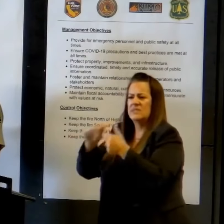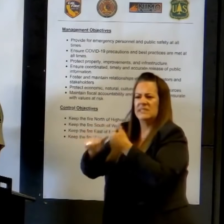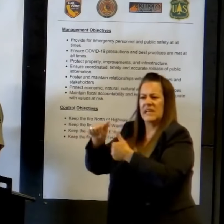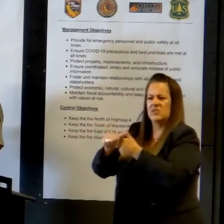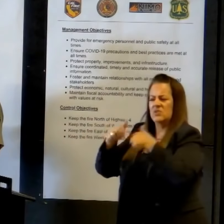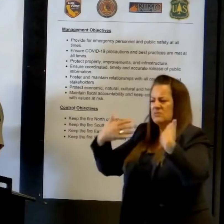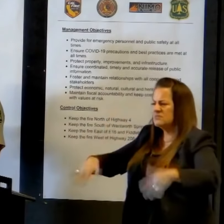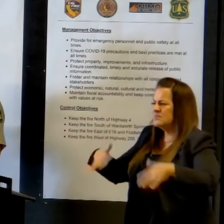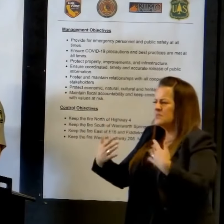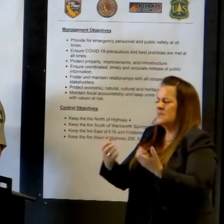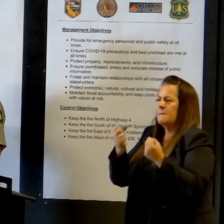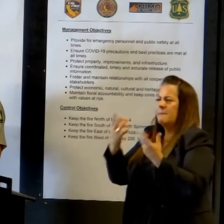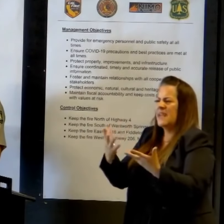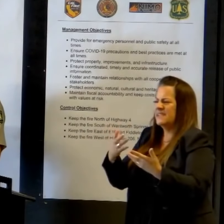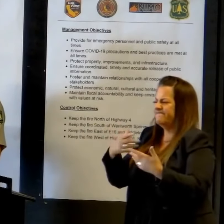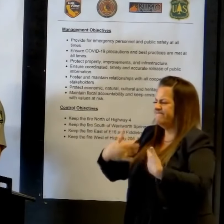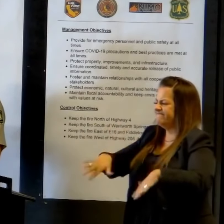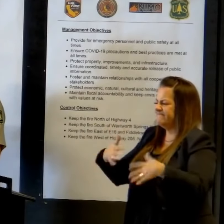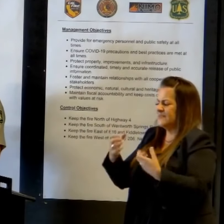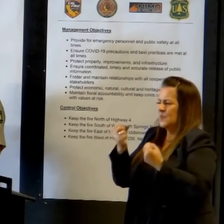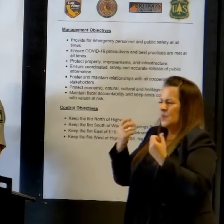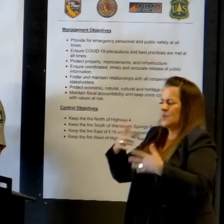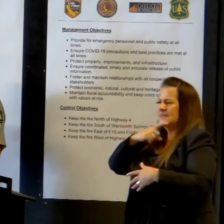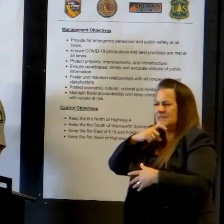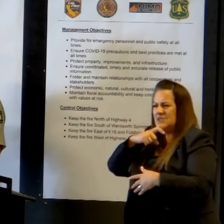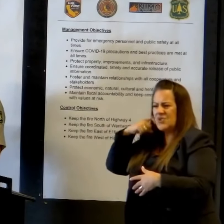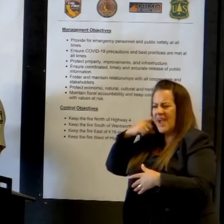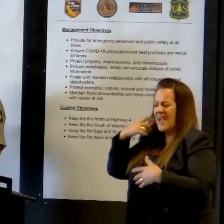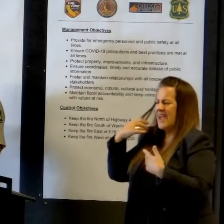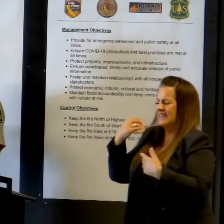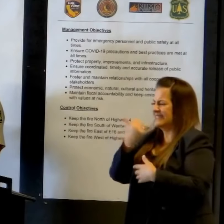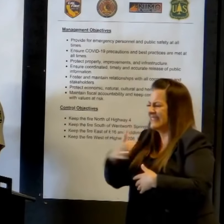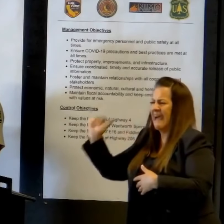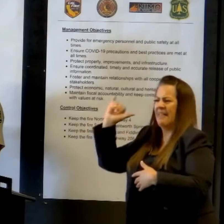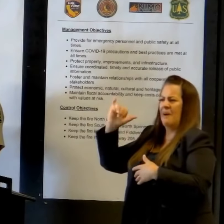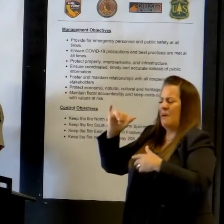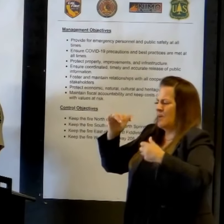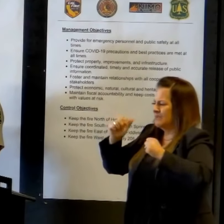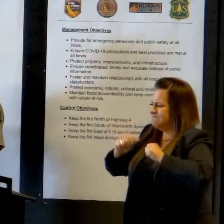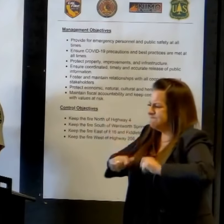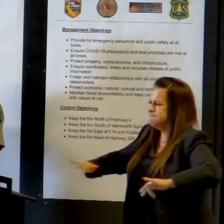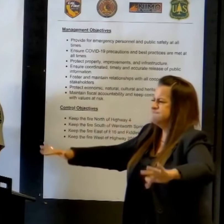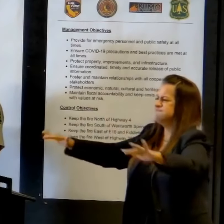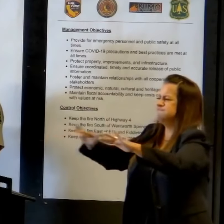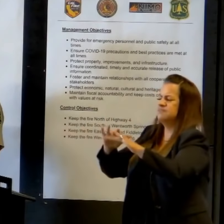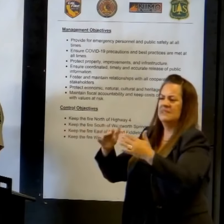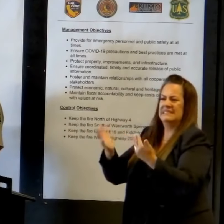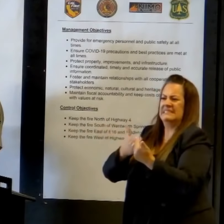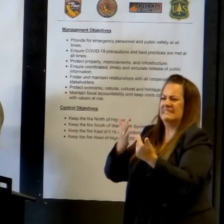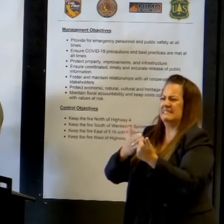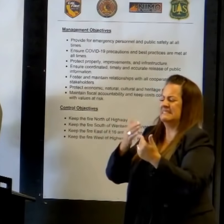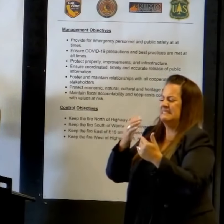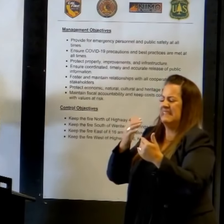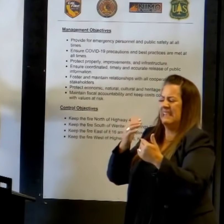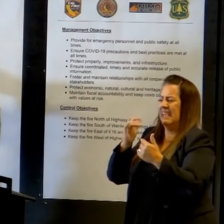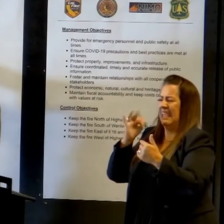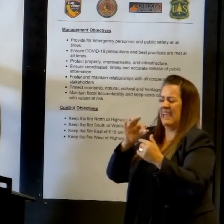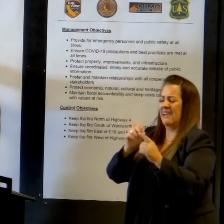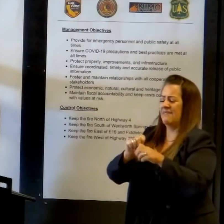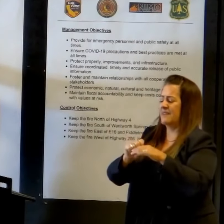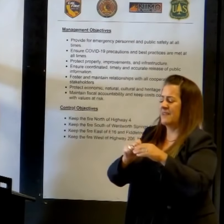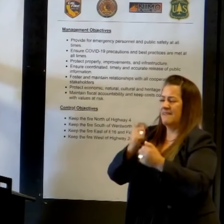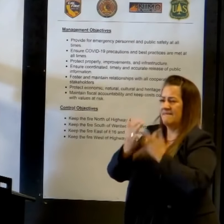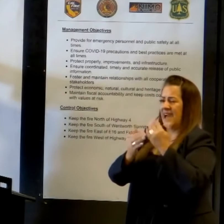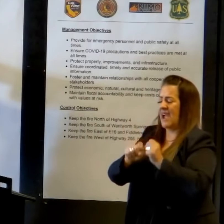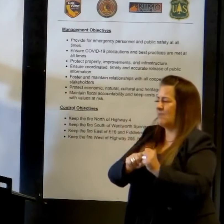There's brush. It's just real volatile fuels. As dry as things are right now, it's super explosive, and fire spread is rapid. So we're